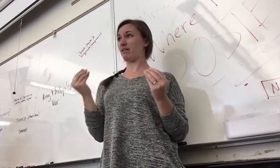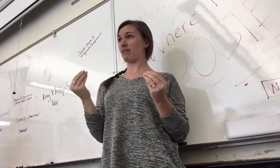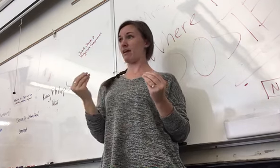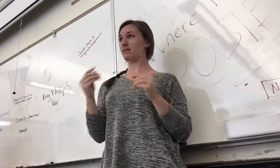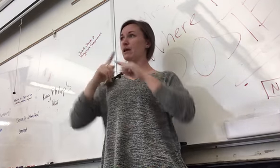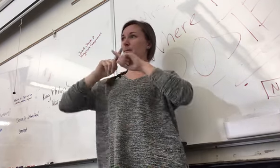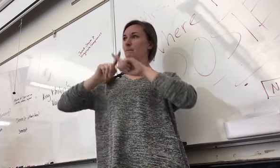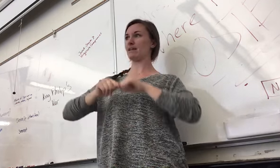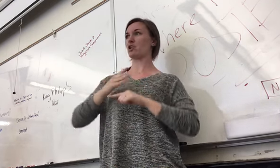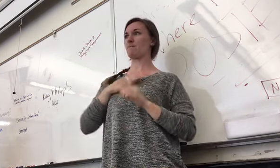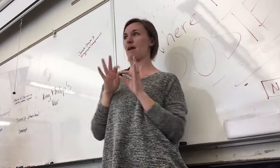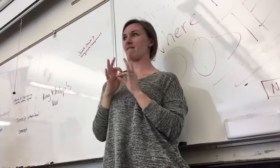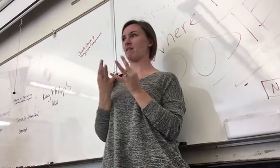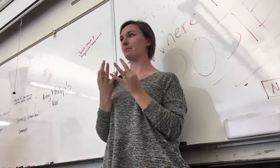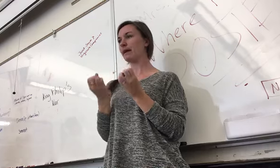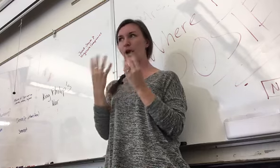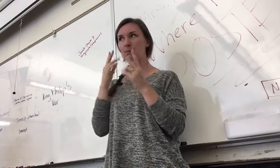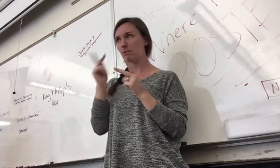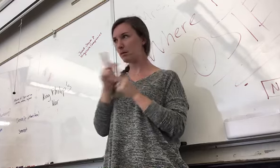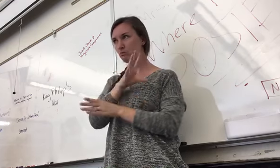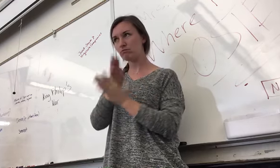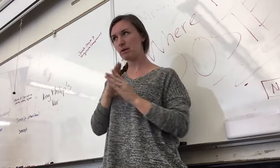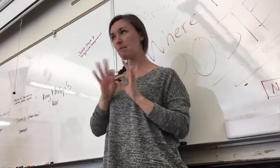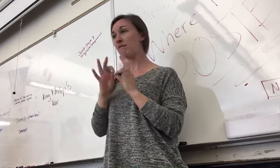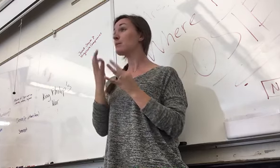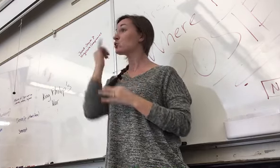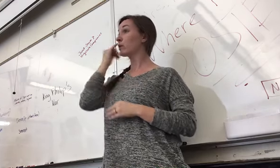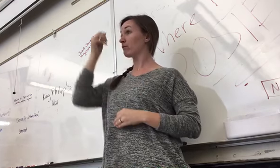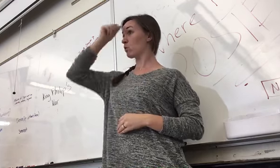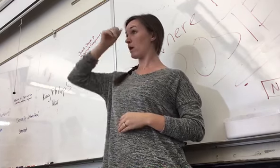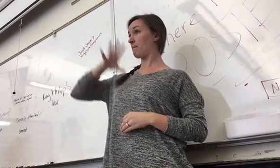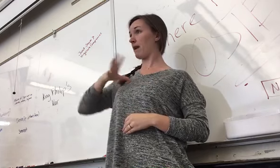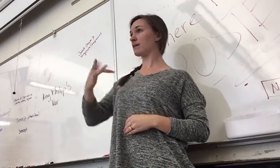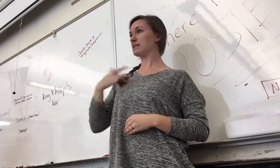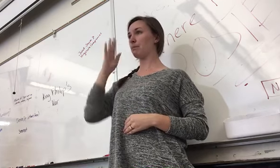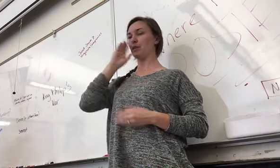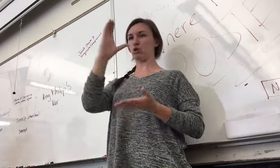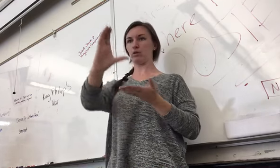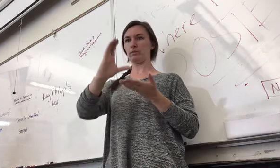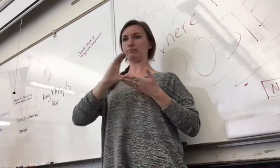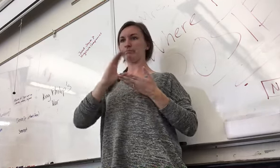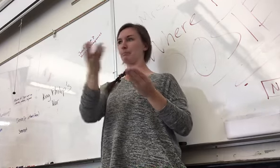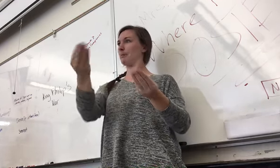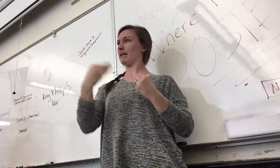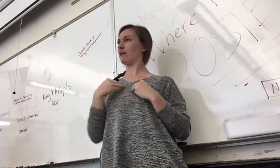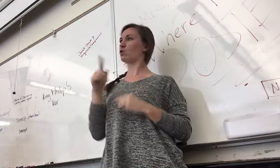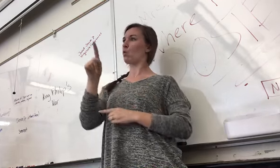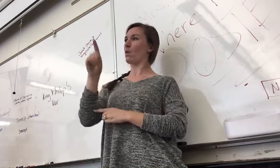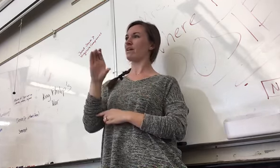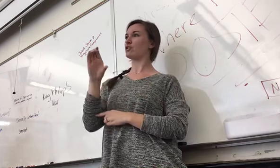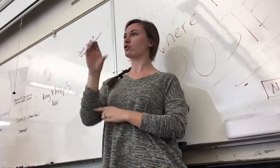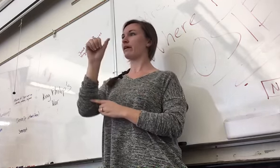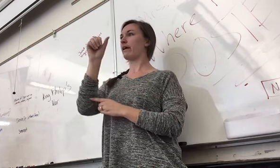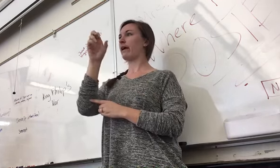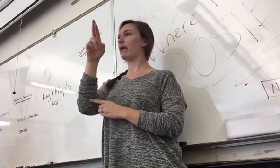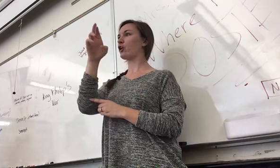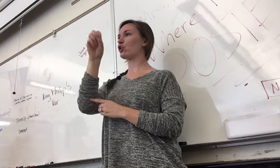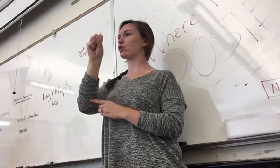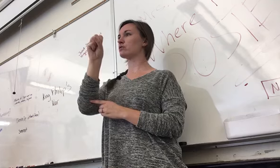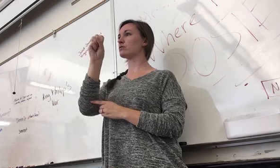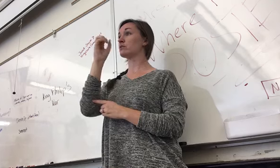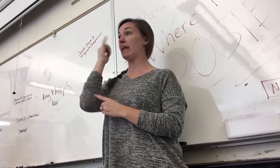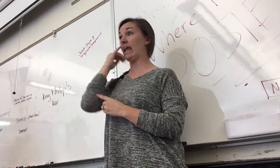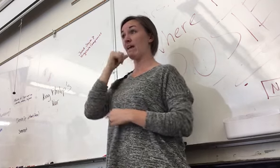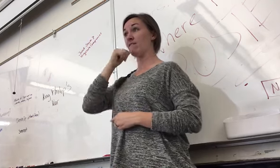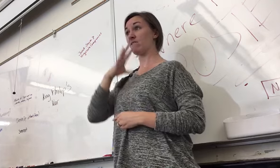your family by head. So if you were a male, you received typically 100 acres. If you were a female, you received